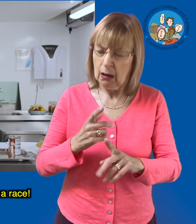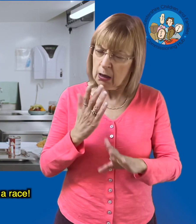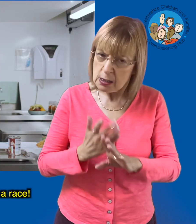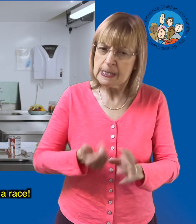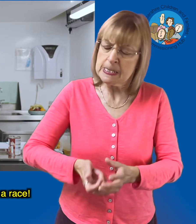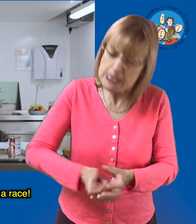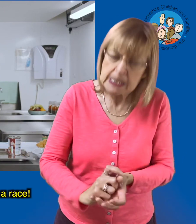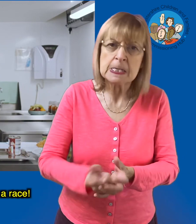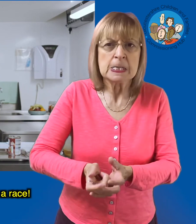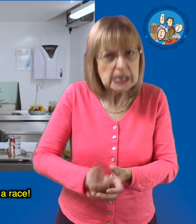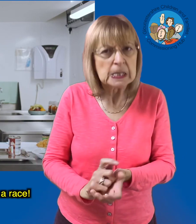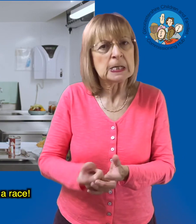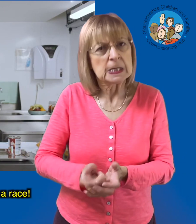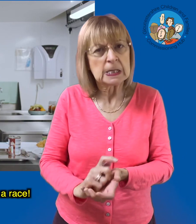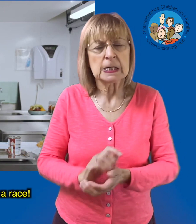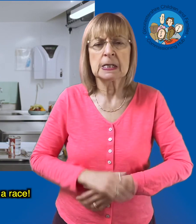so persevere.